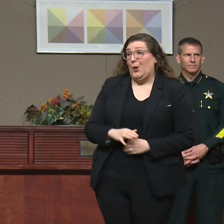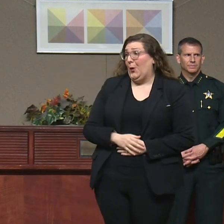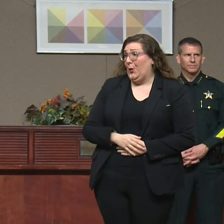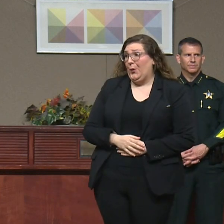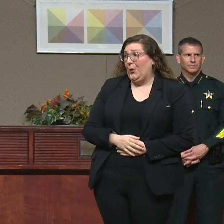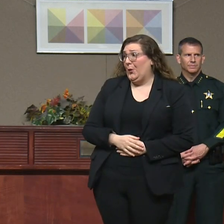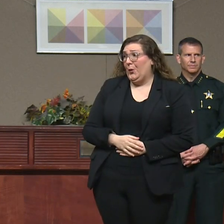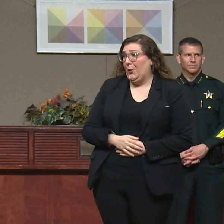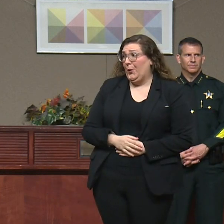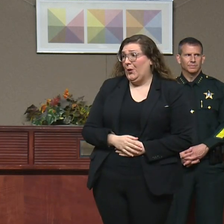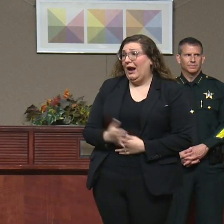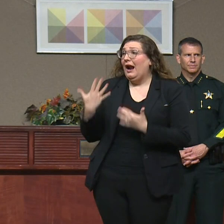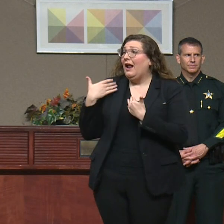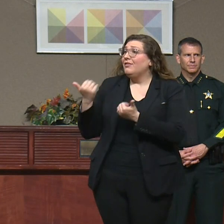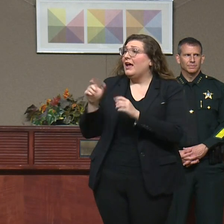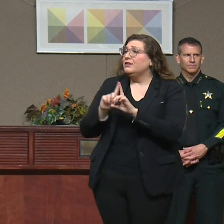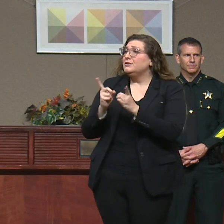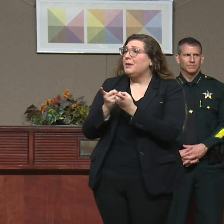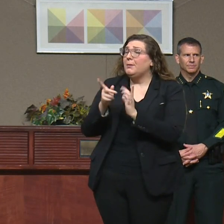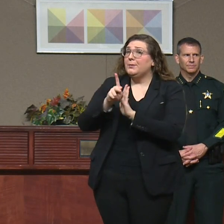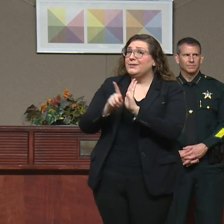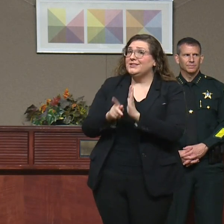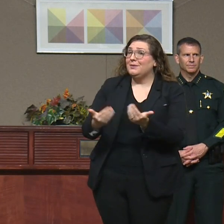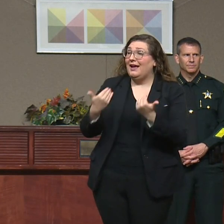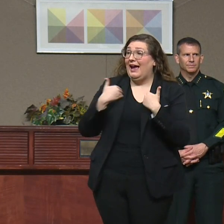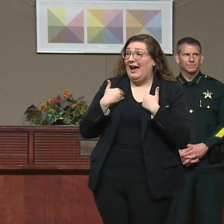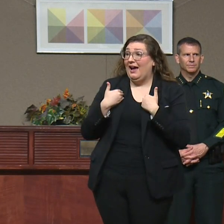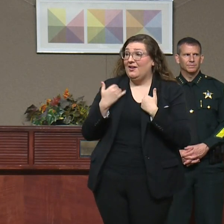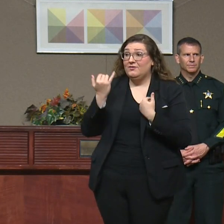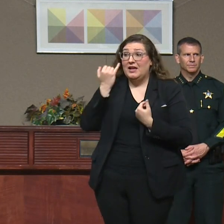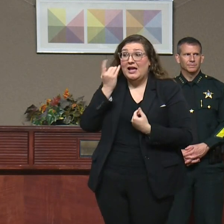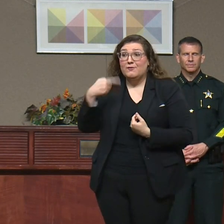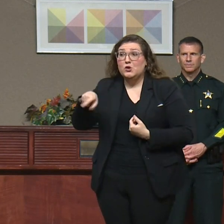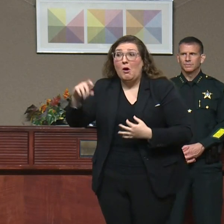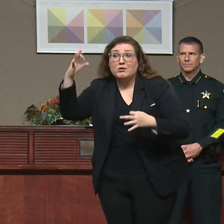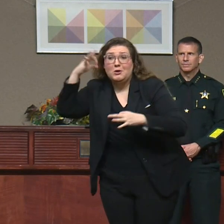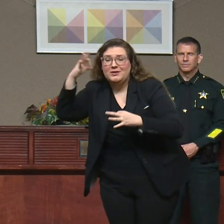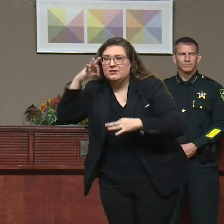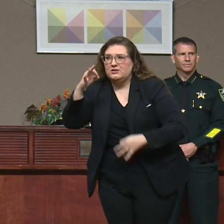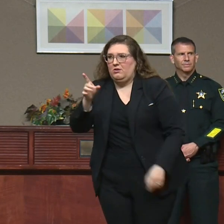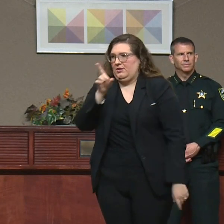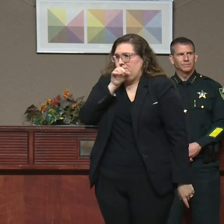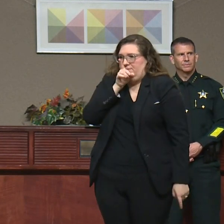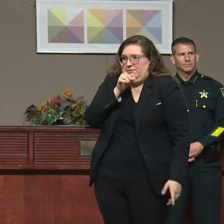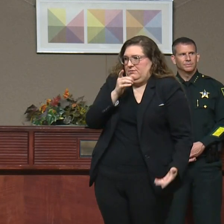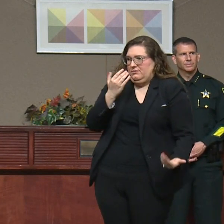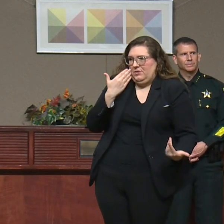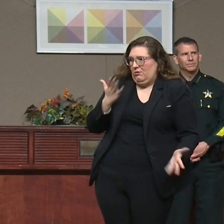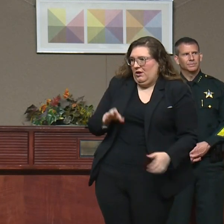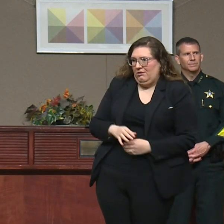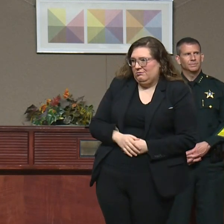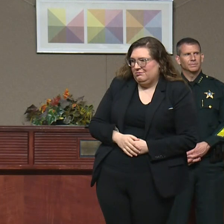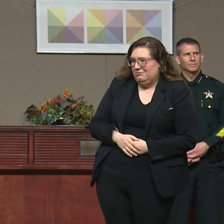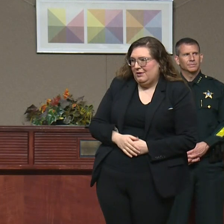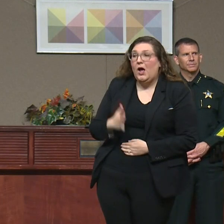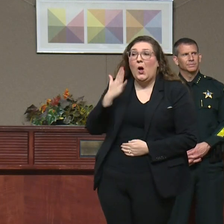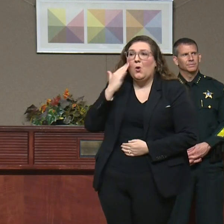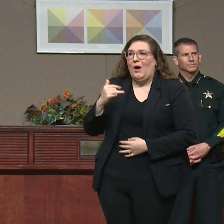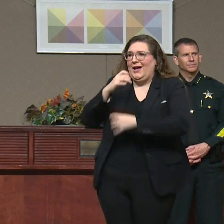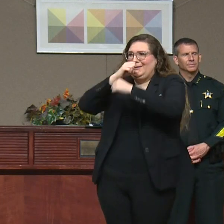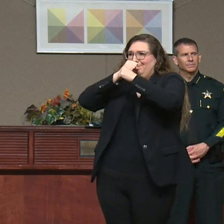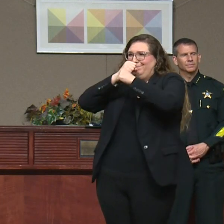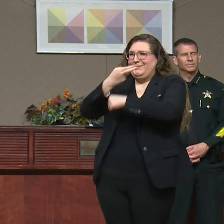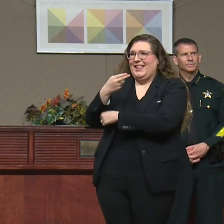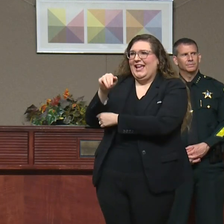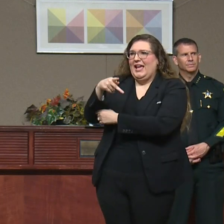So in the health department, we have a principle. If you don't need to know, just don't know it. Because of the HIPAA. So the least